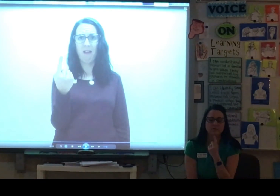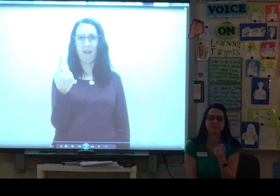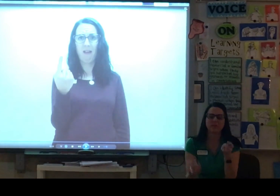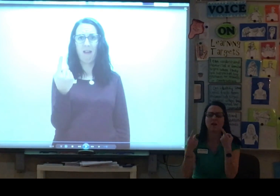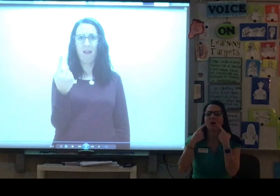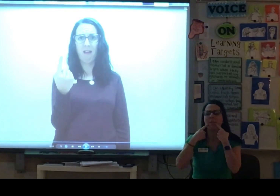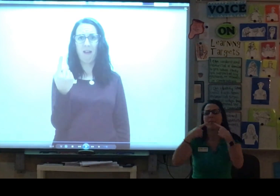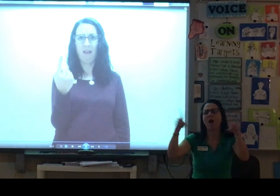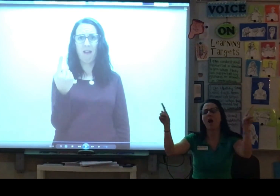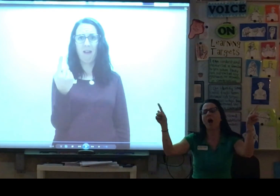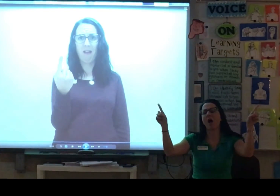Pa.